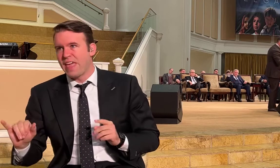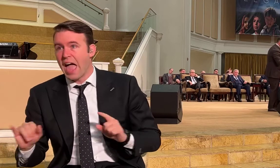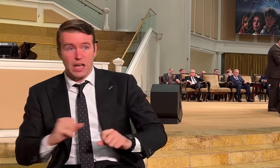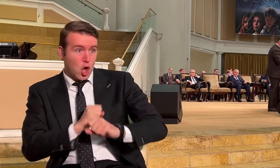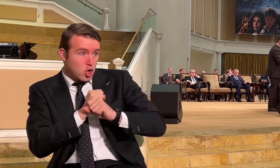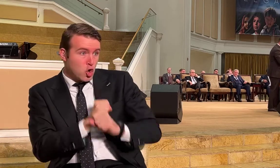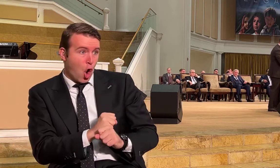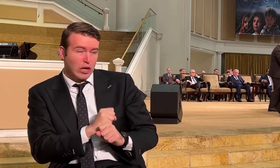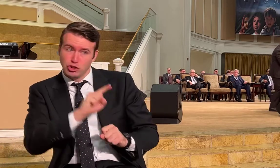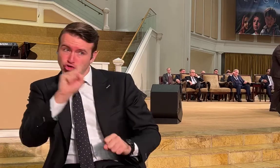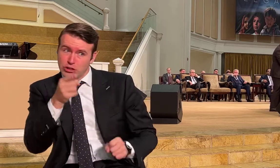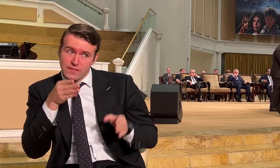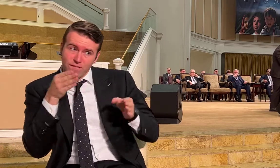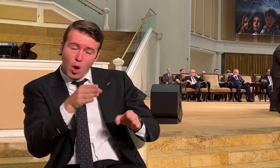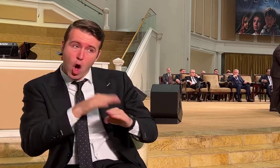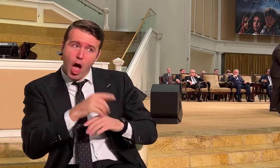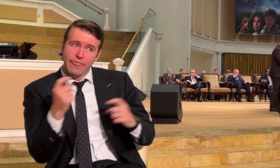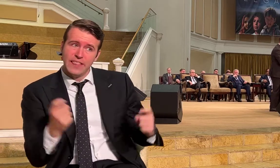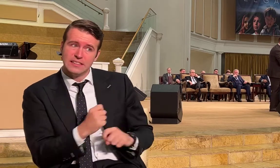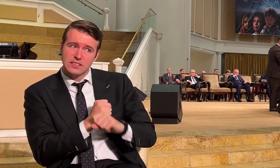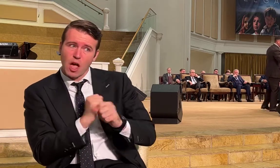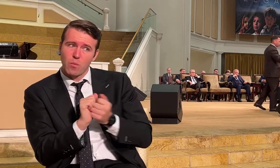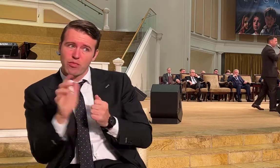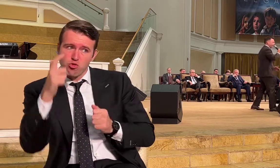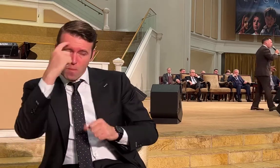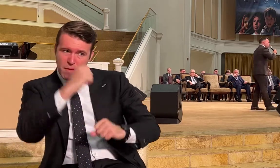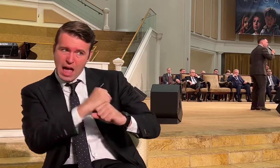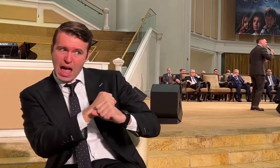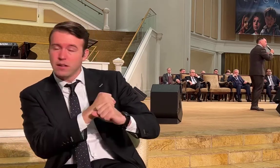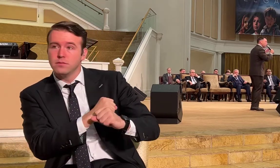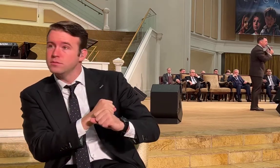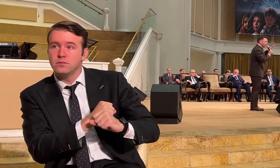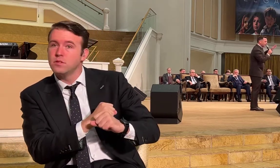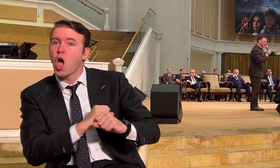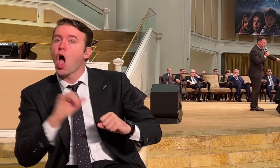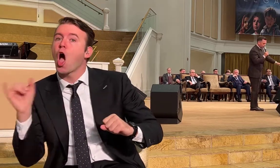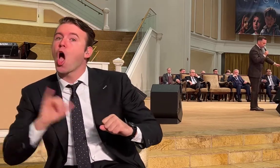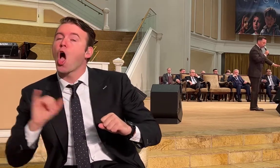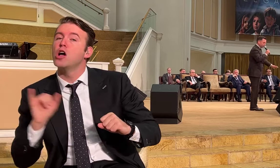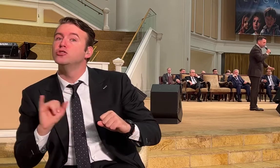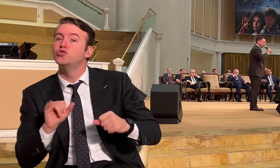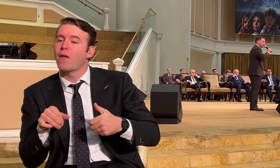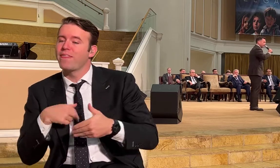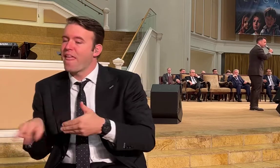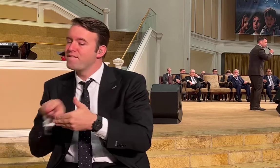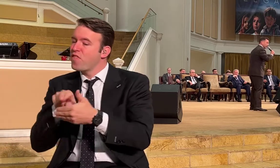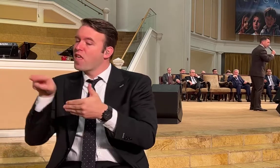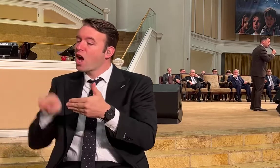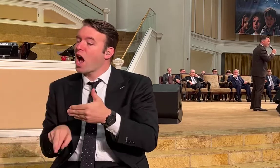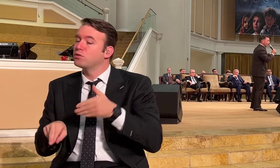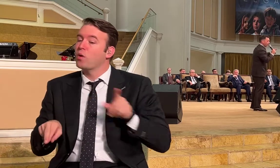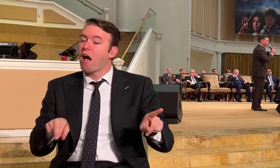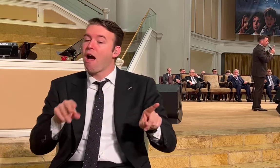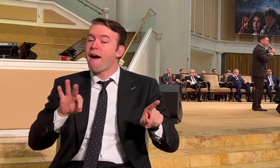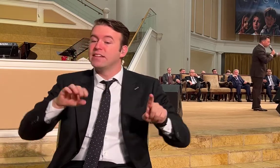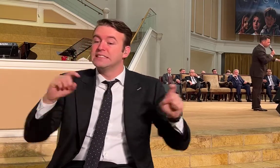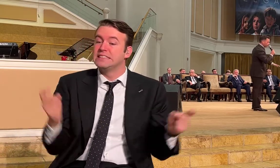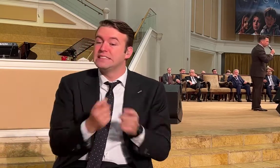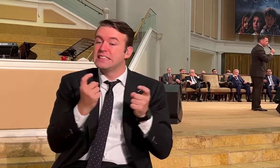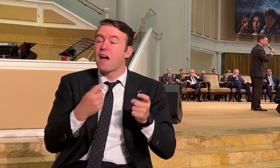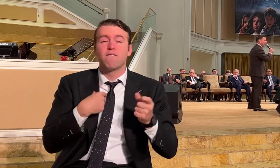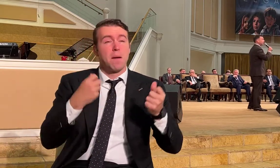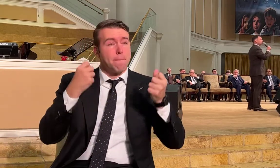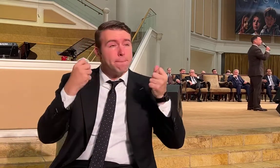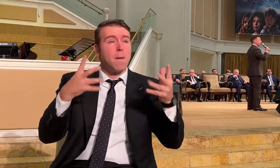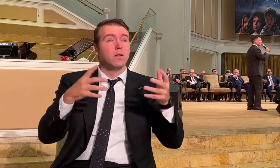the card than just sin going on in the world. The reverberating consequences of sin and are the